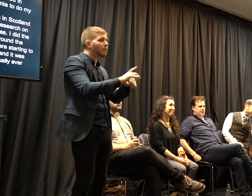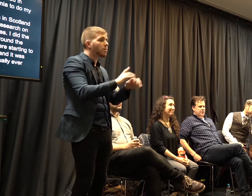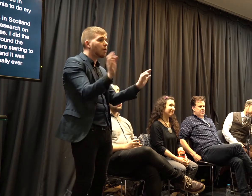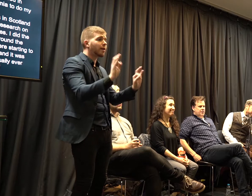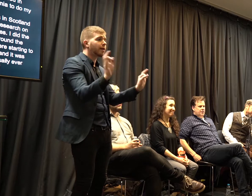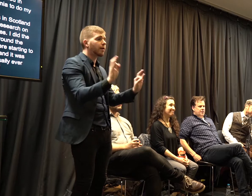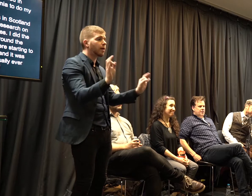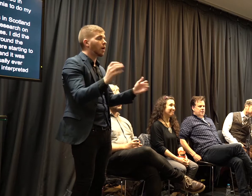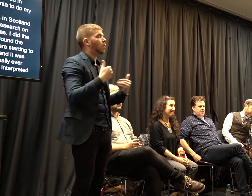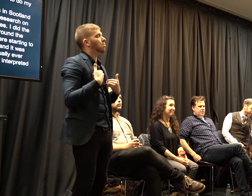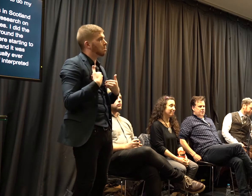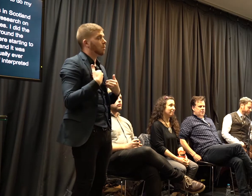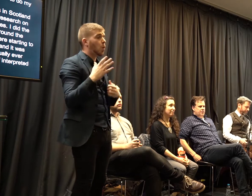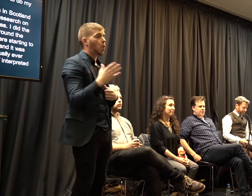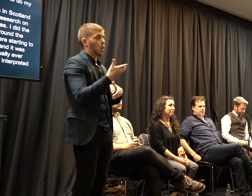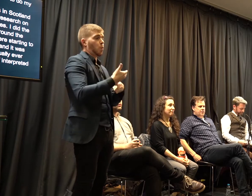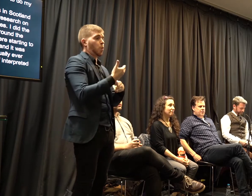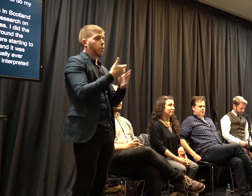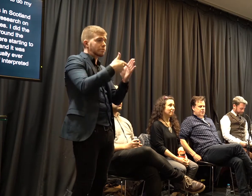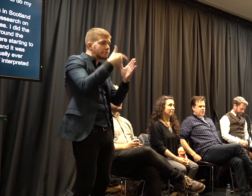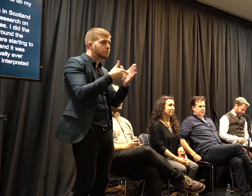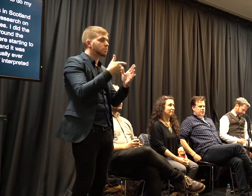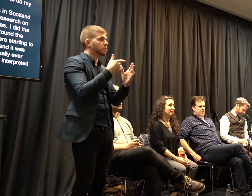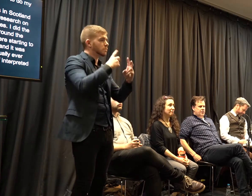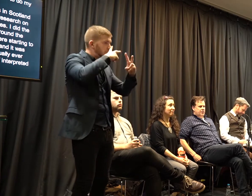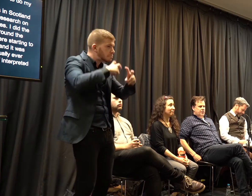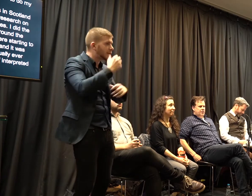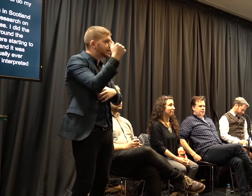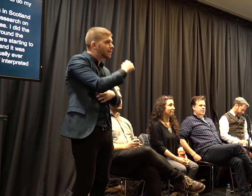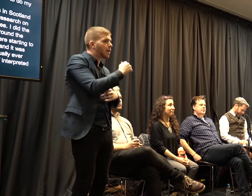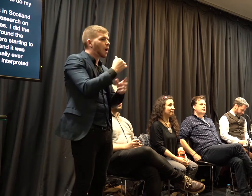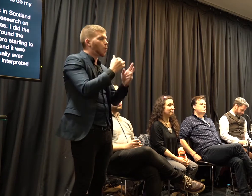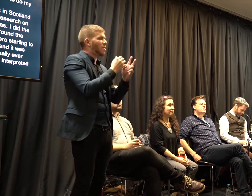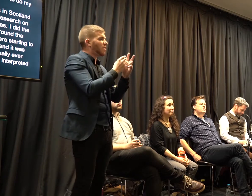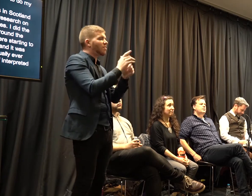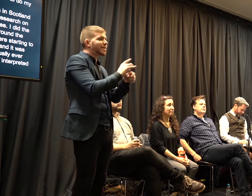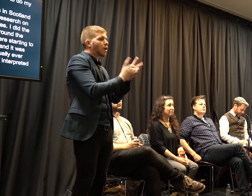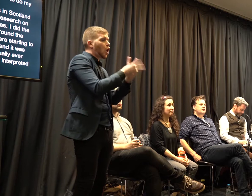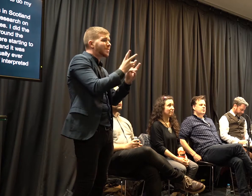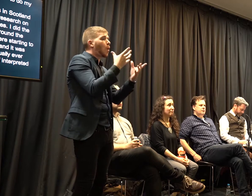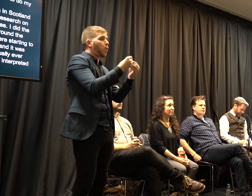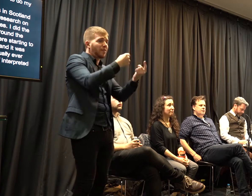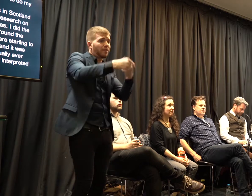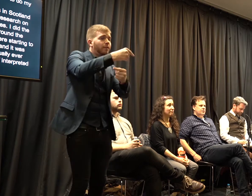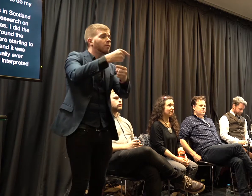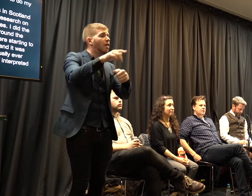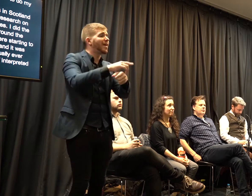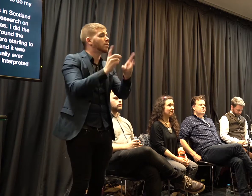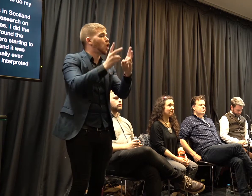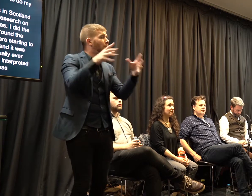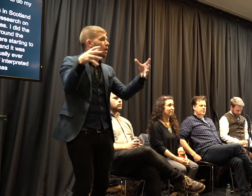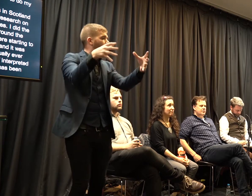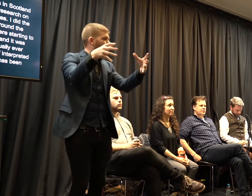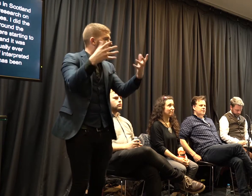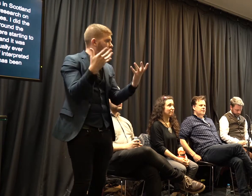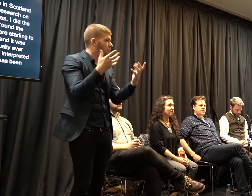the work in academia about theatre interpreting has been done with other interpreters. So there's been stuff